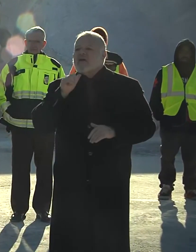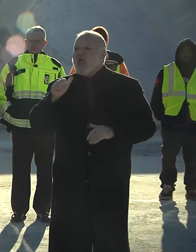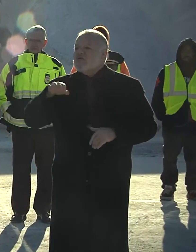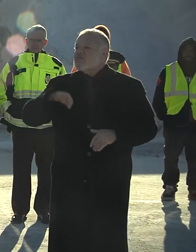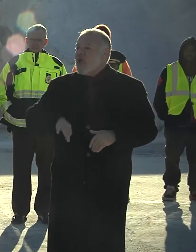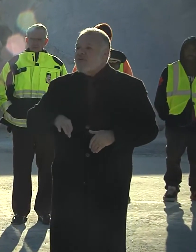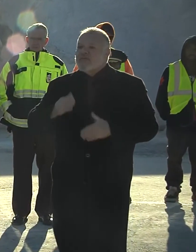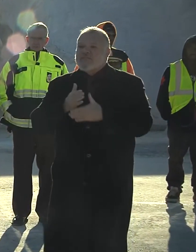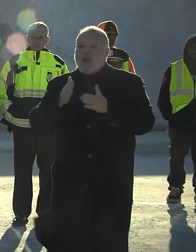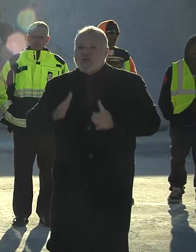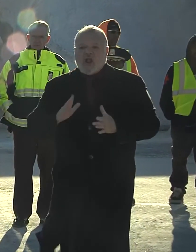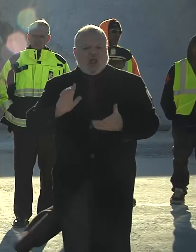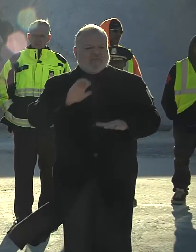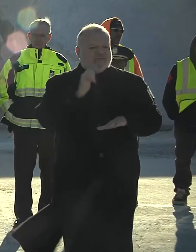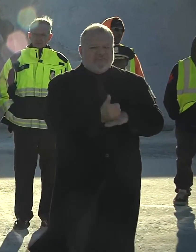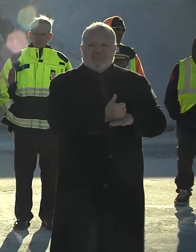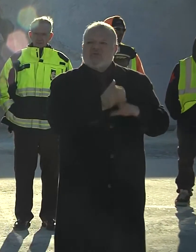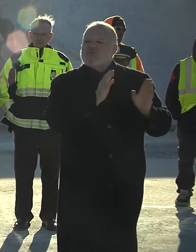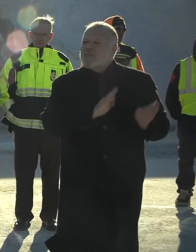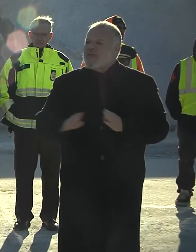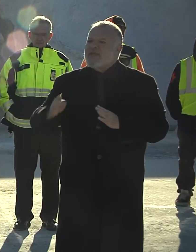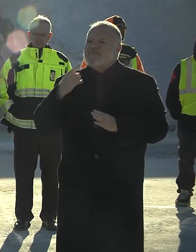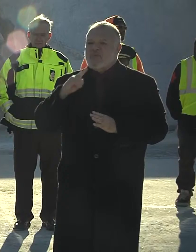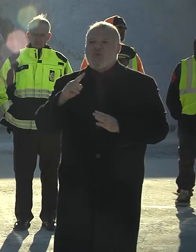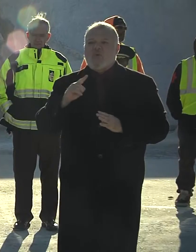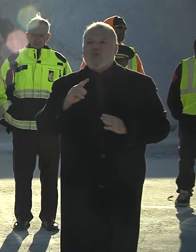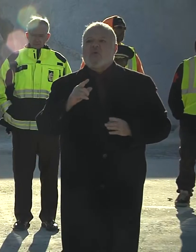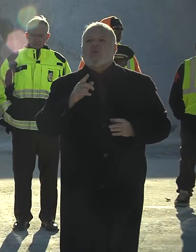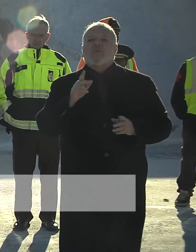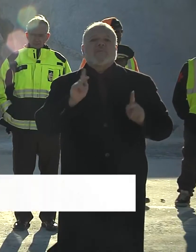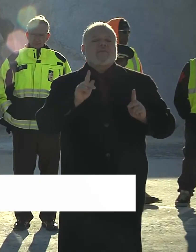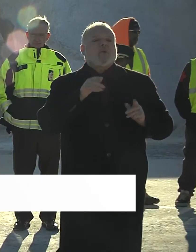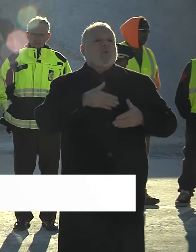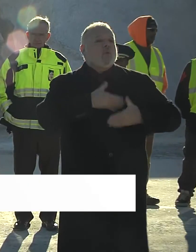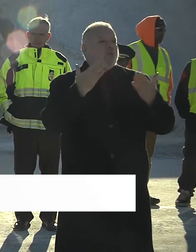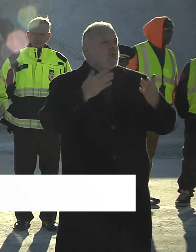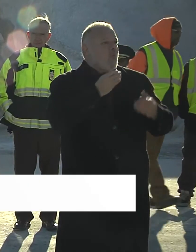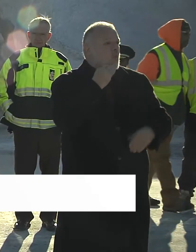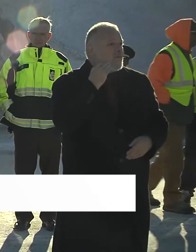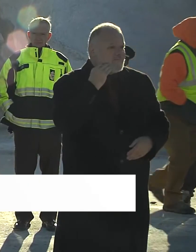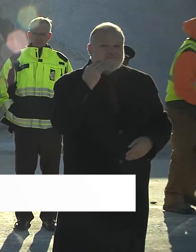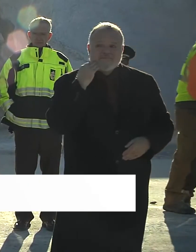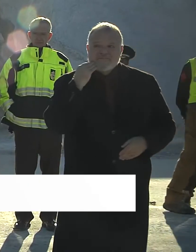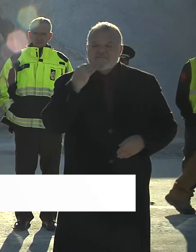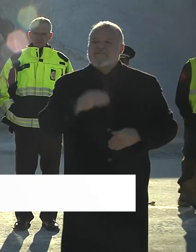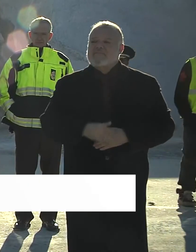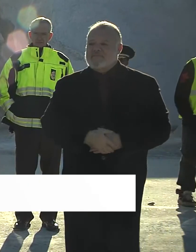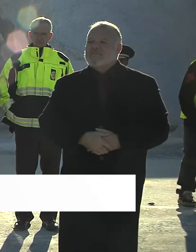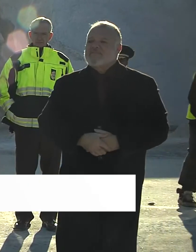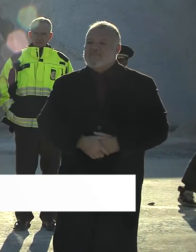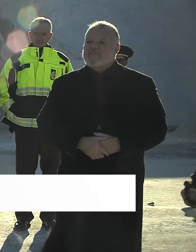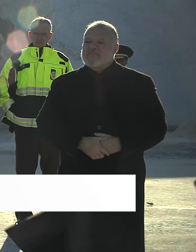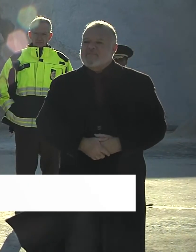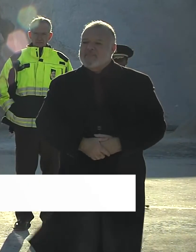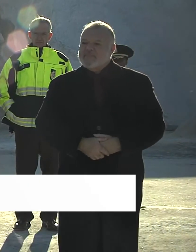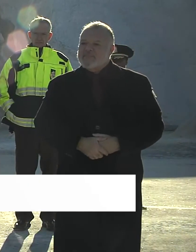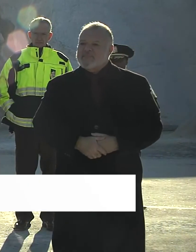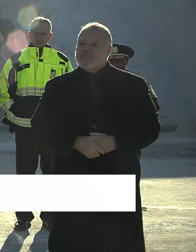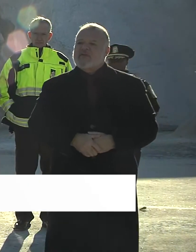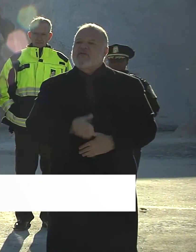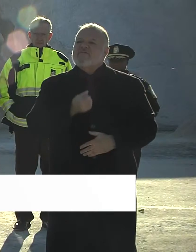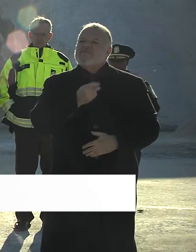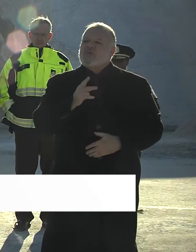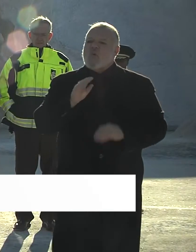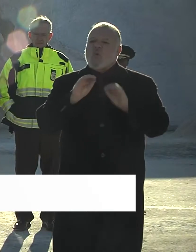in place to make sure that our homeless are safe this winter. I just want to call out a few of these very important organizations: Boston